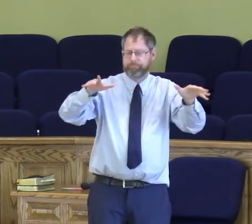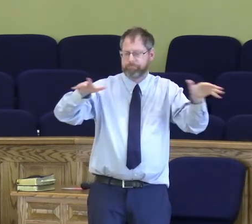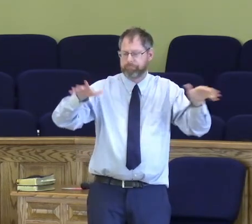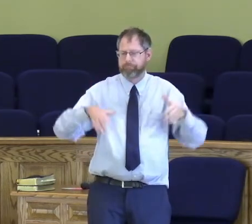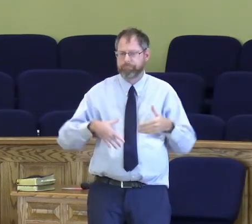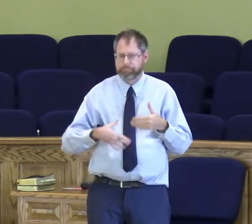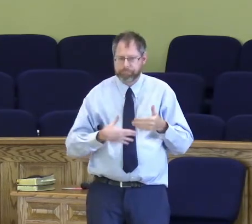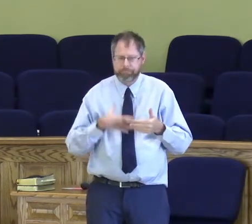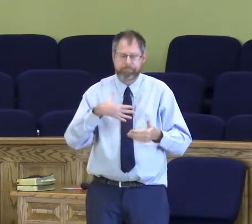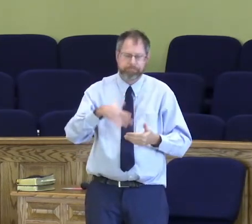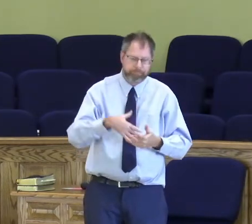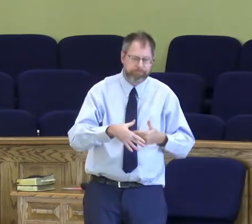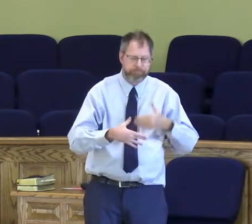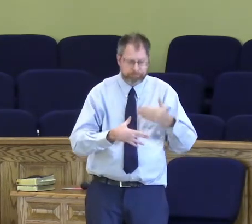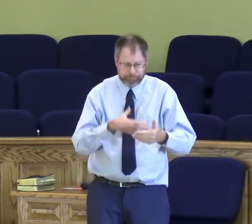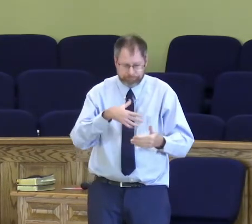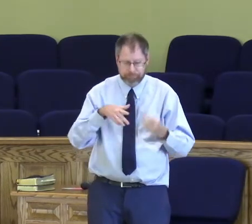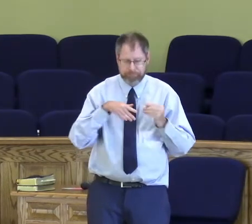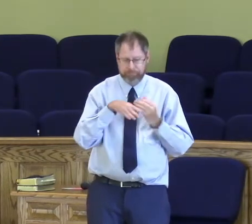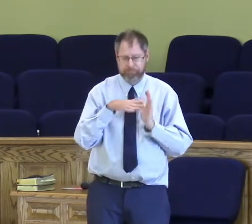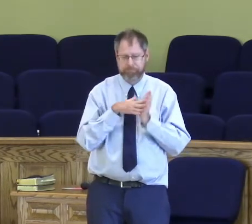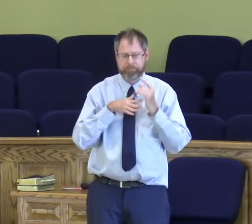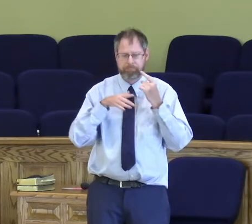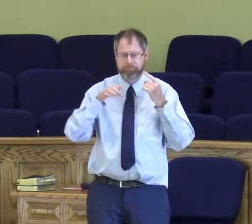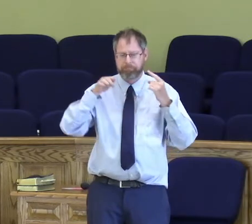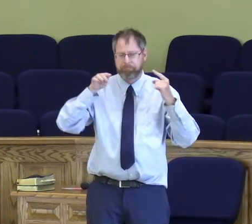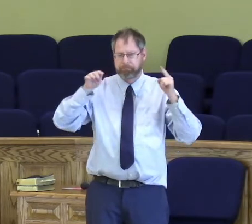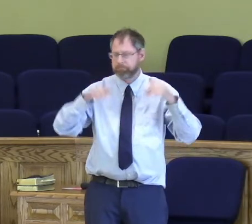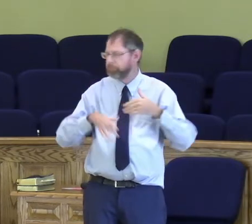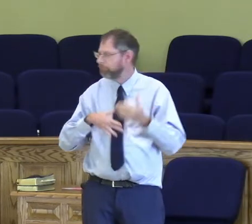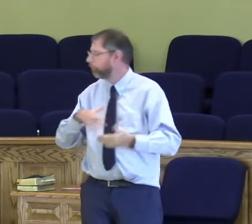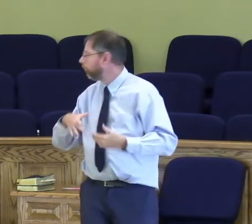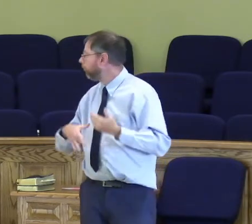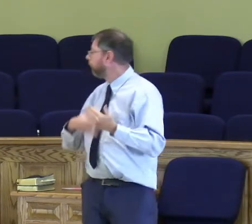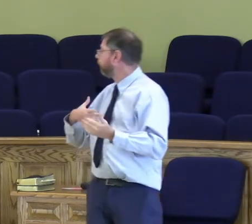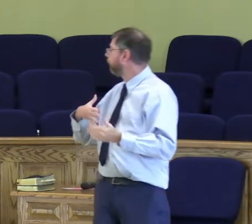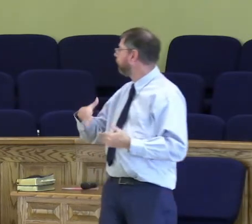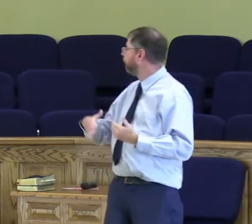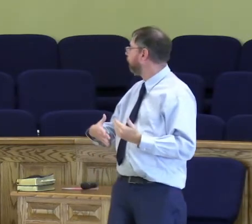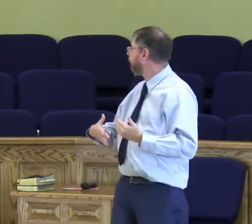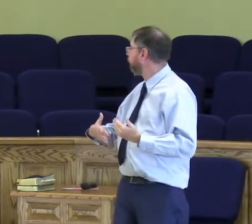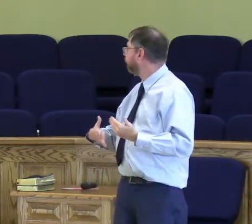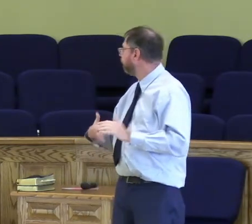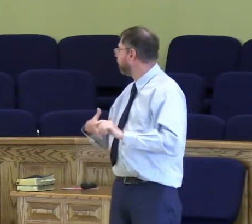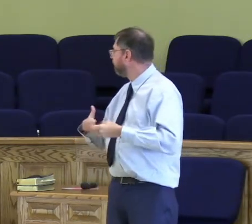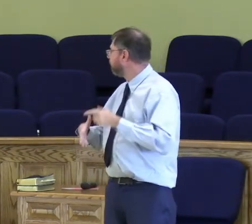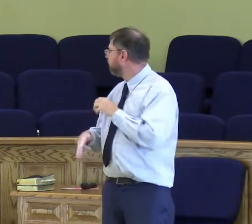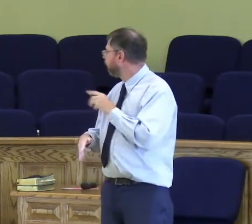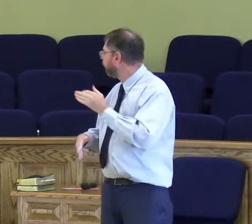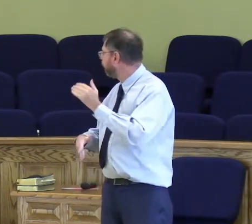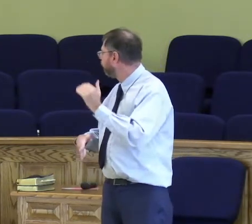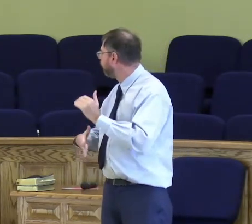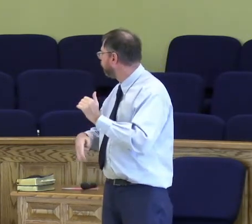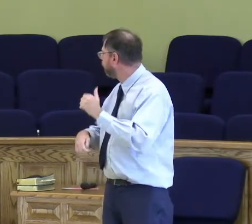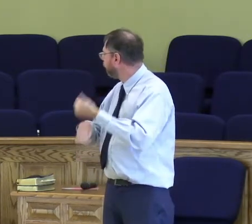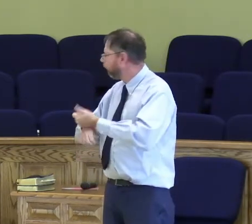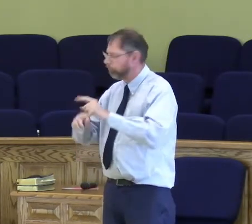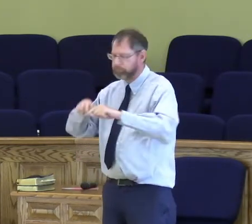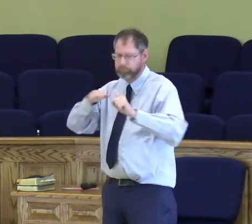went on to different countries, and his ministry began to infiltrate, just grow and grow and grow. As you